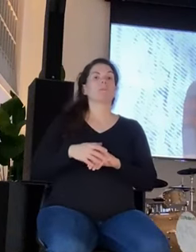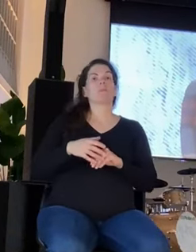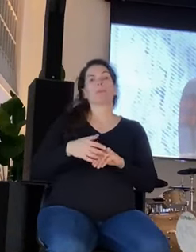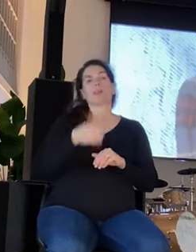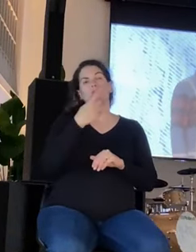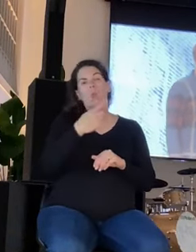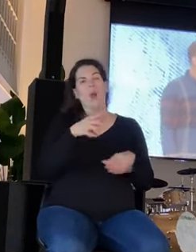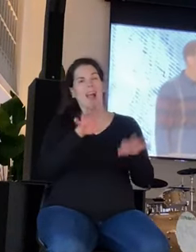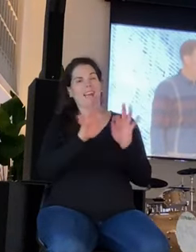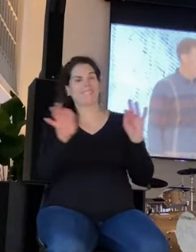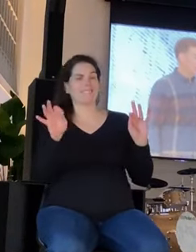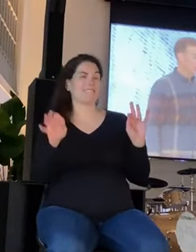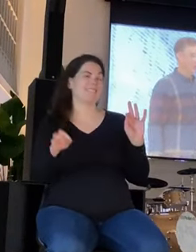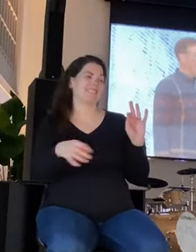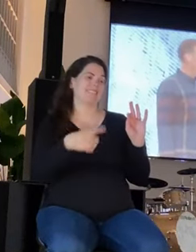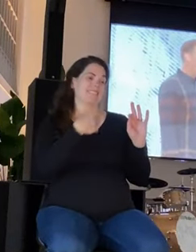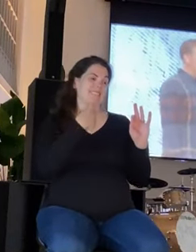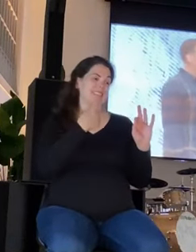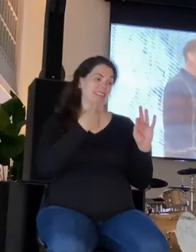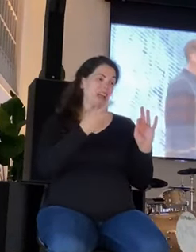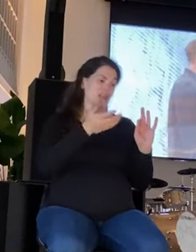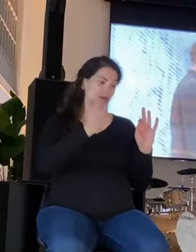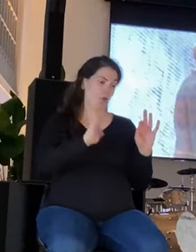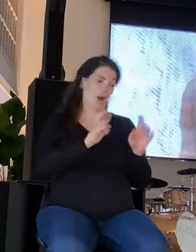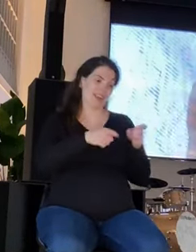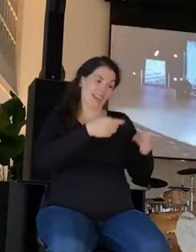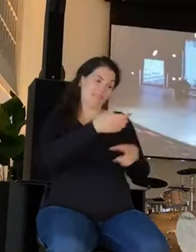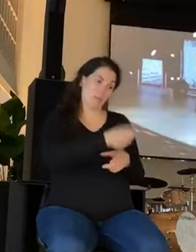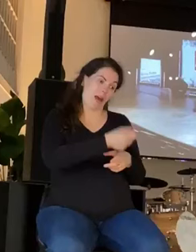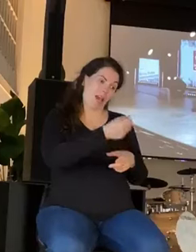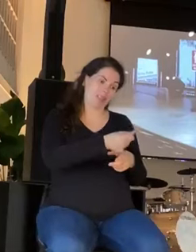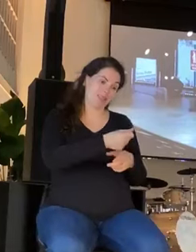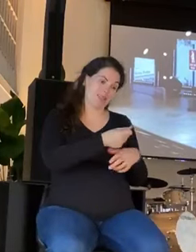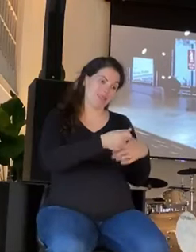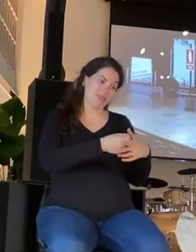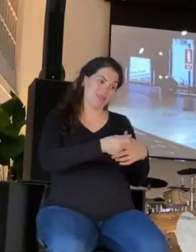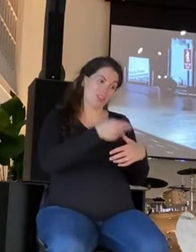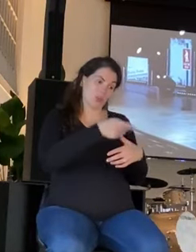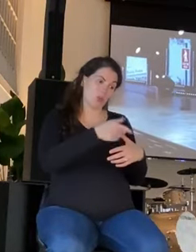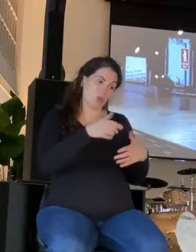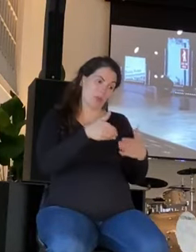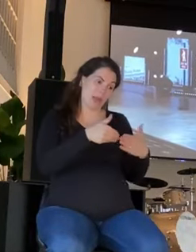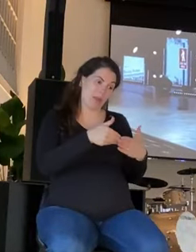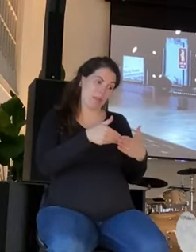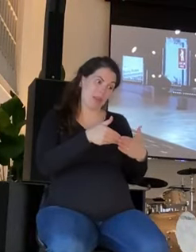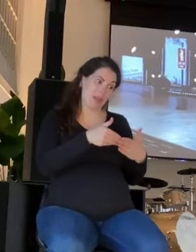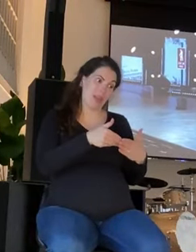meat, solid food, but you couldn't handle it because you were spiritually immature.